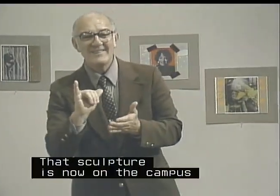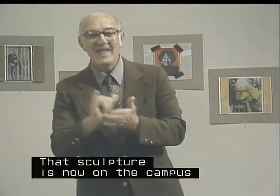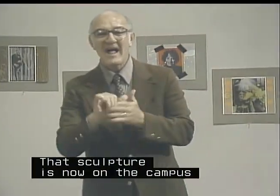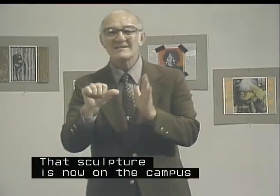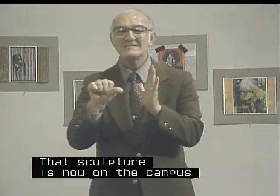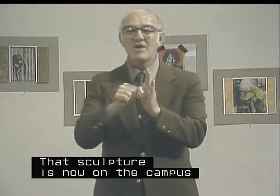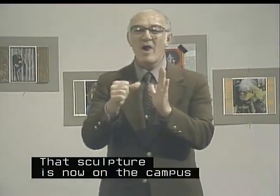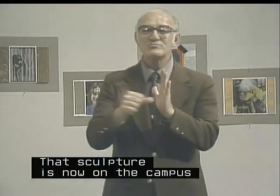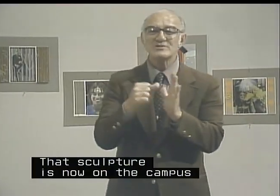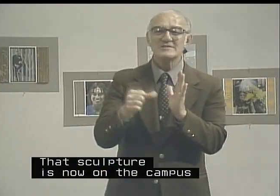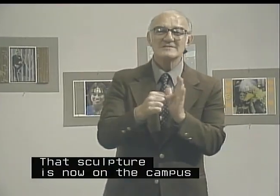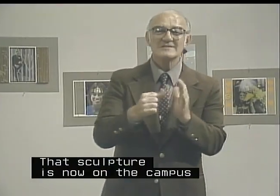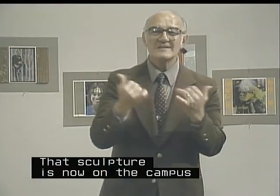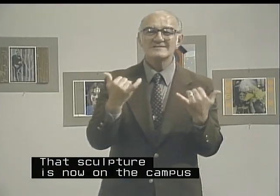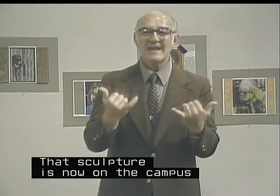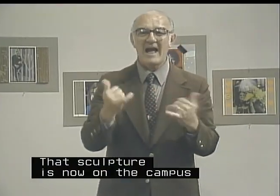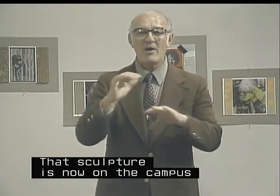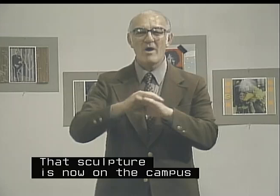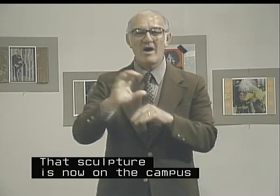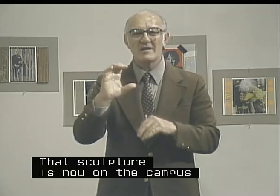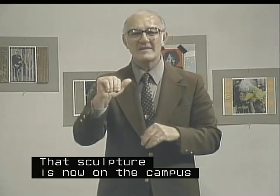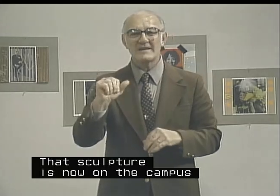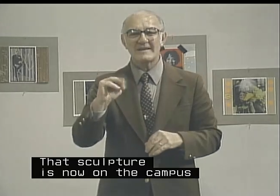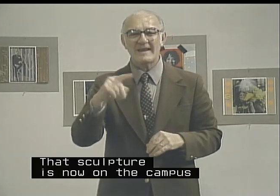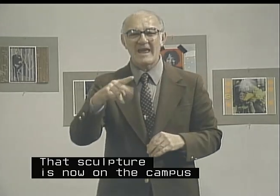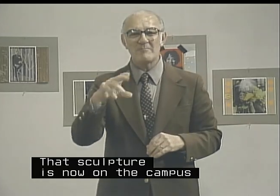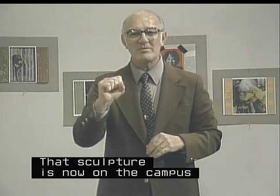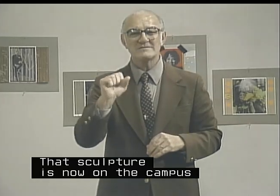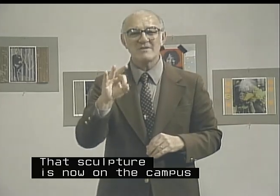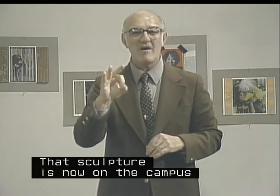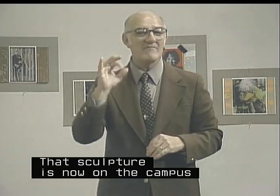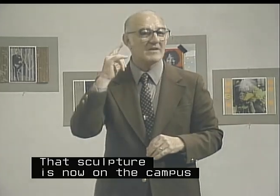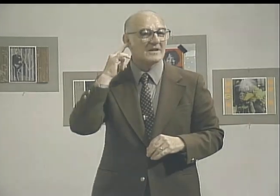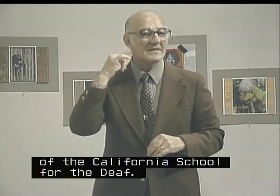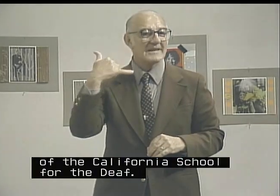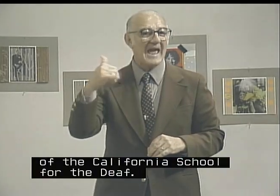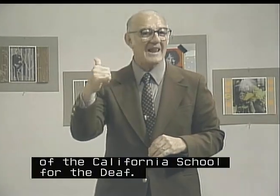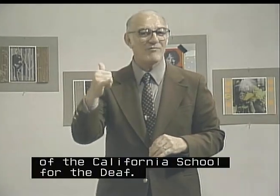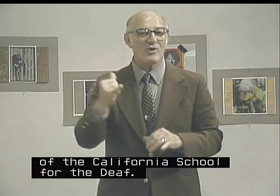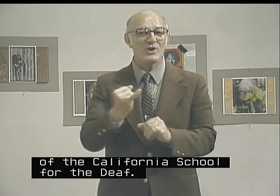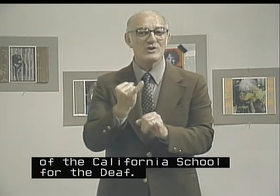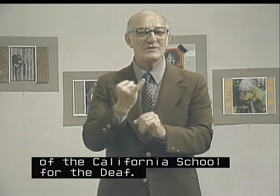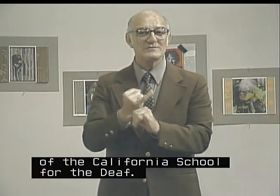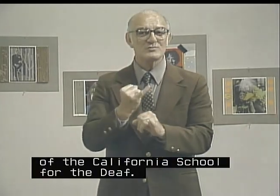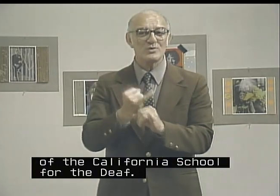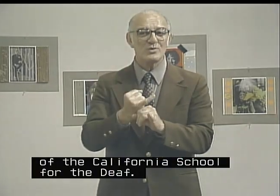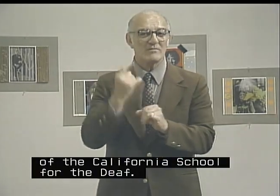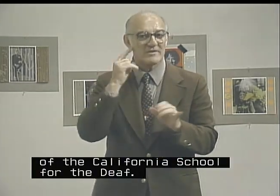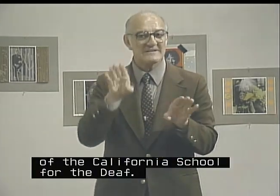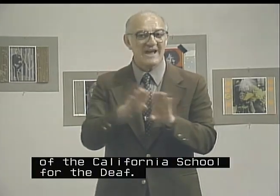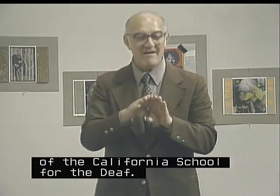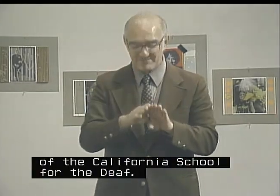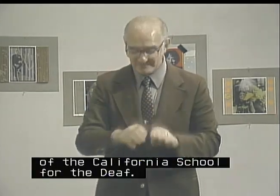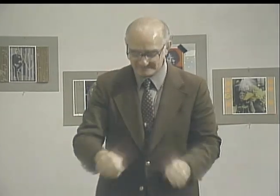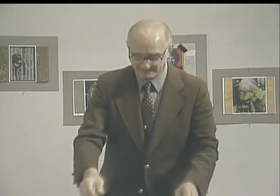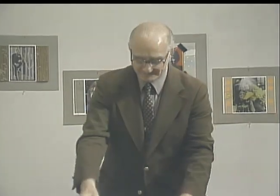That sculpture is now on the campus of the California School for the Deaf.